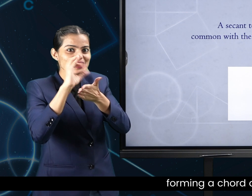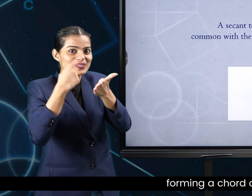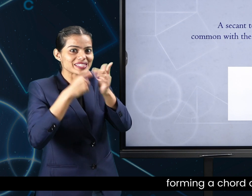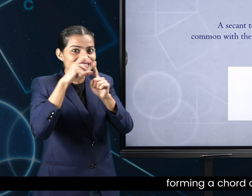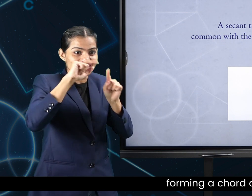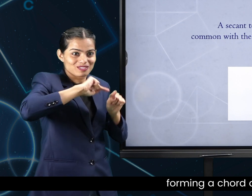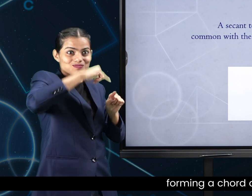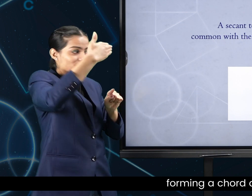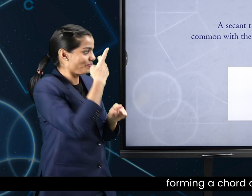circle.